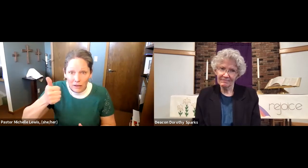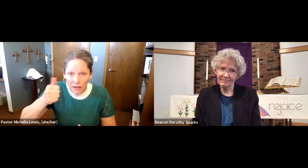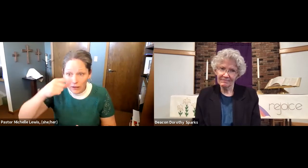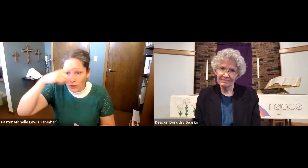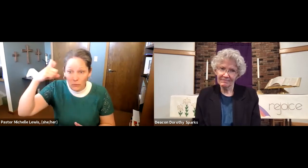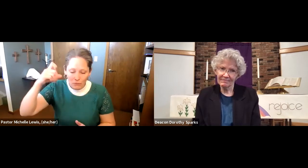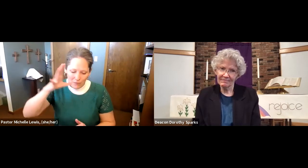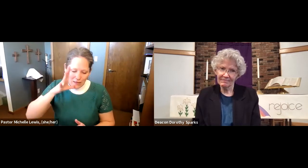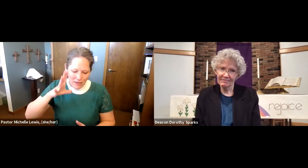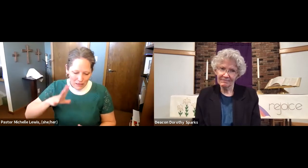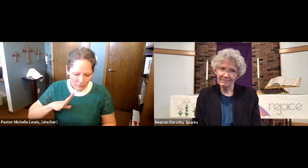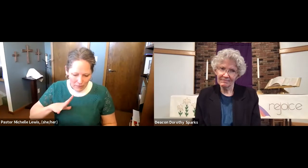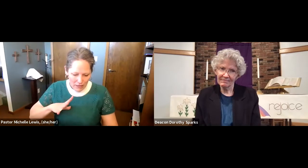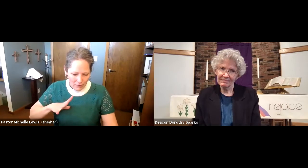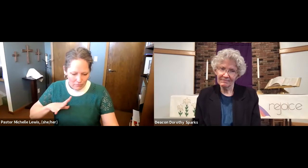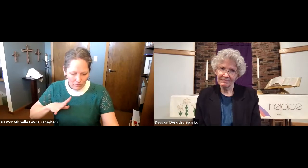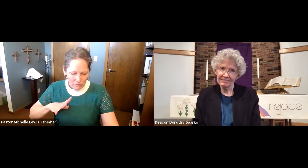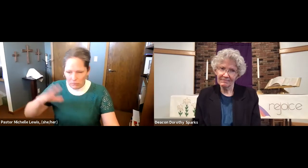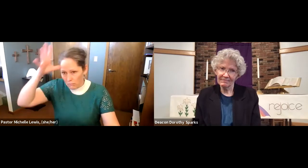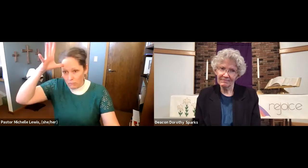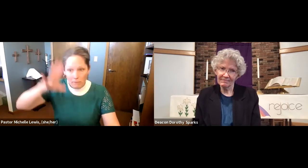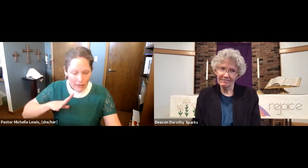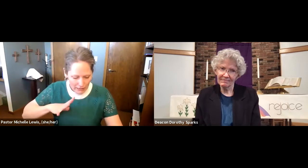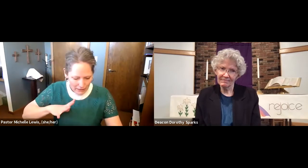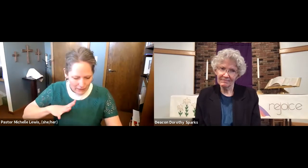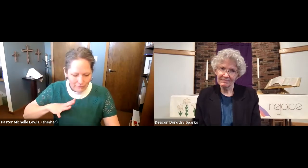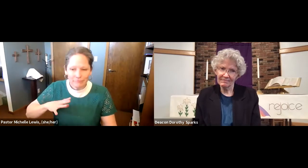As we witnessed another Black man